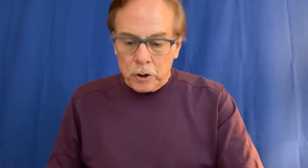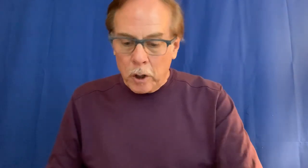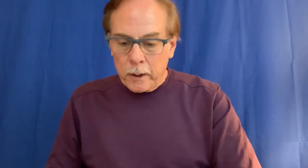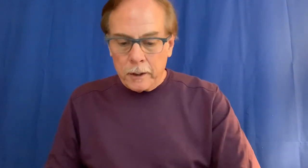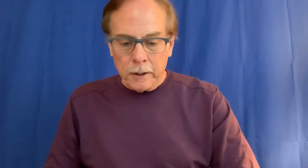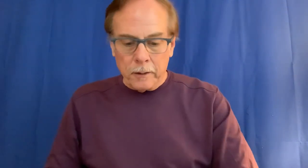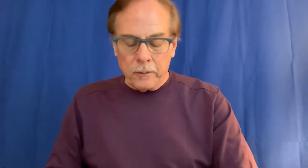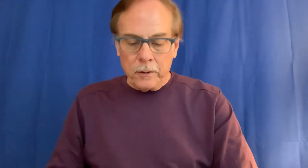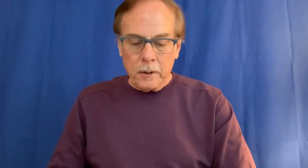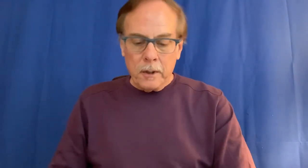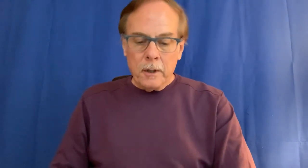Show and give.